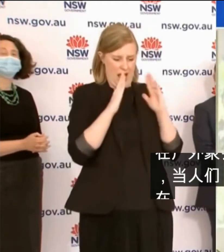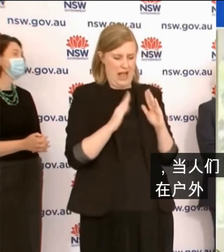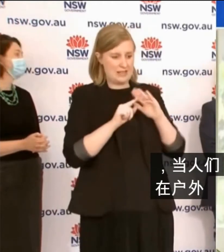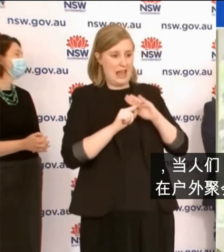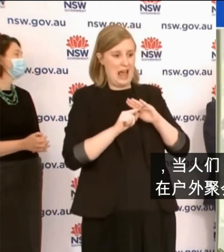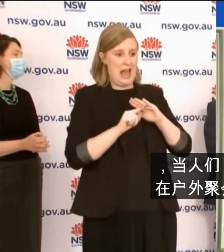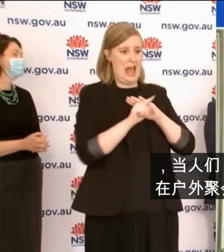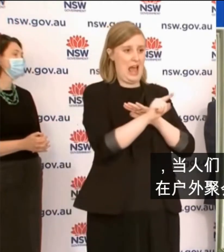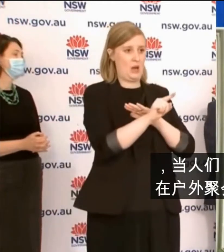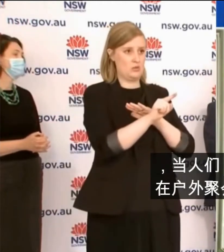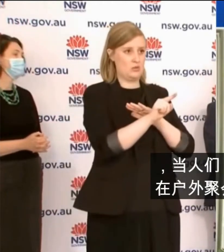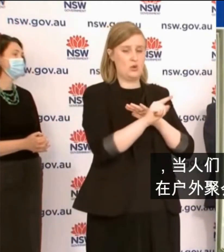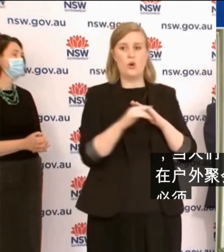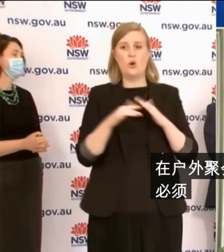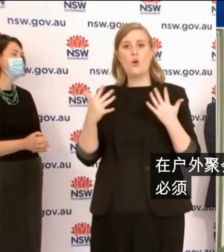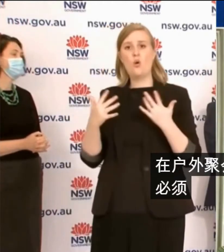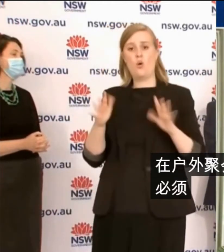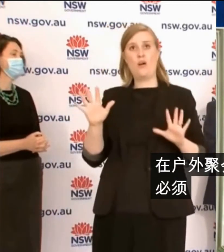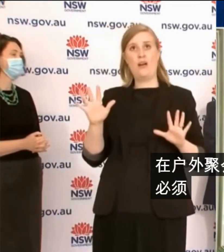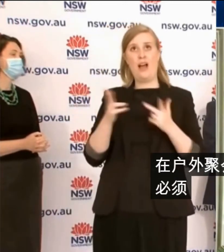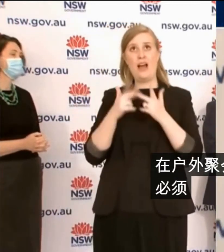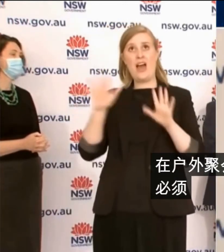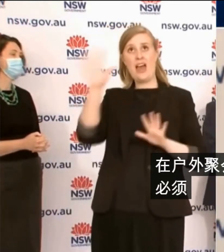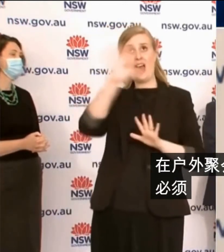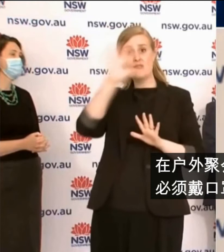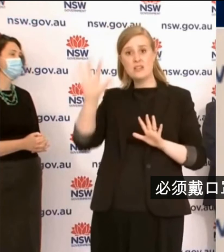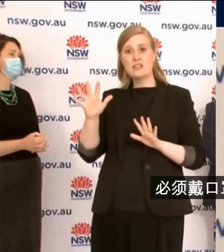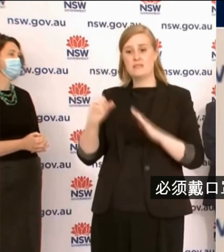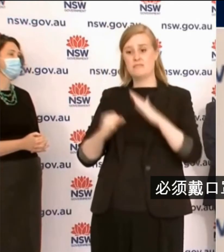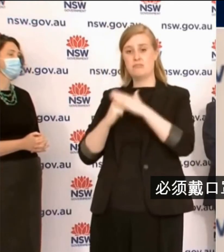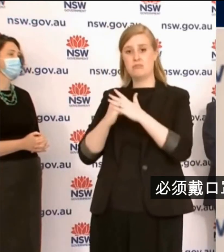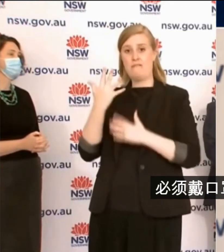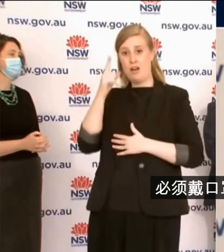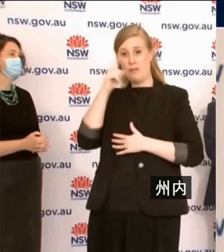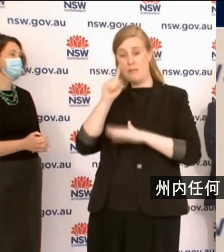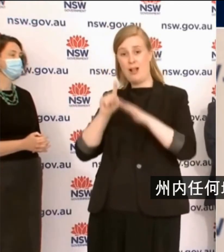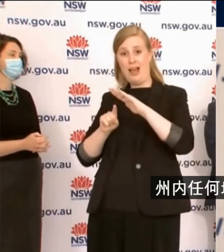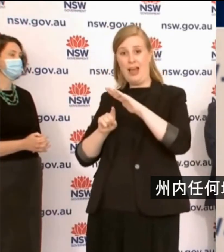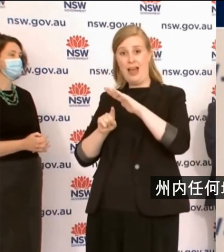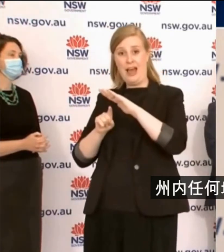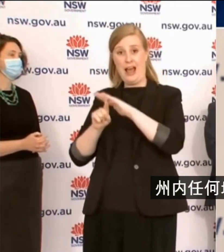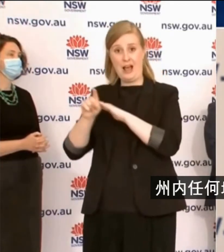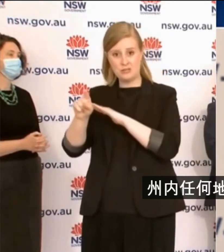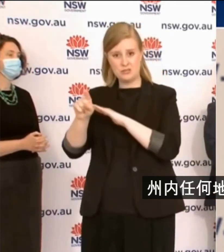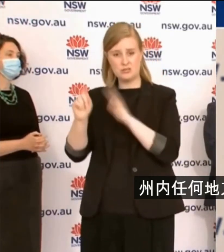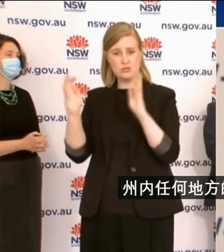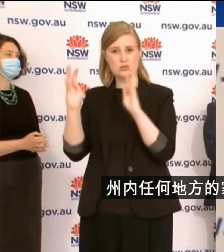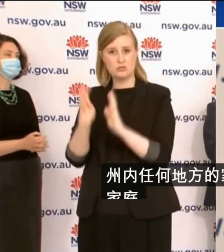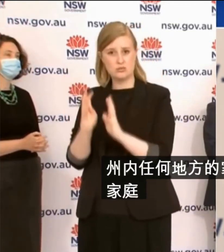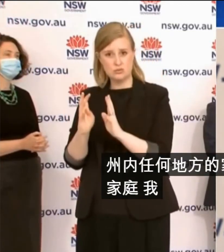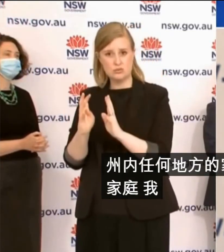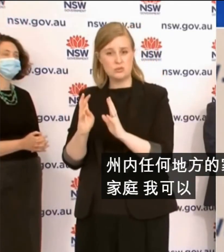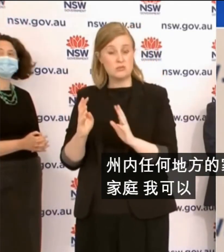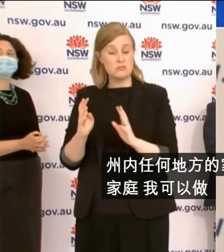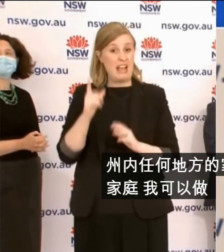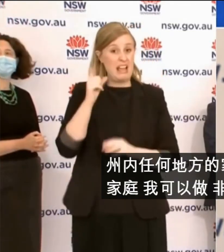are in their outdoor gatherings, do they have to wear masks? Nobody from outside the household, anywhere in the state, is allowed into a